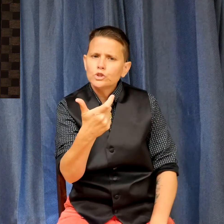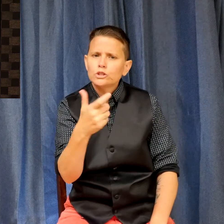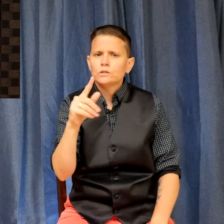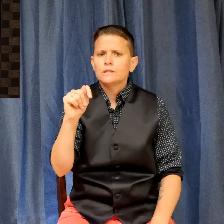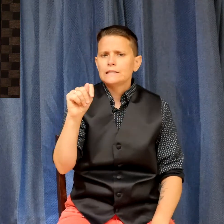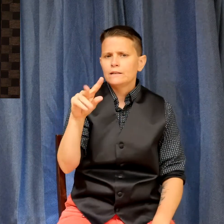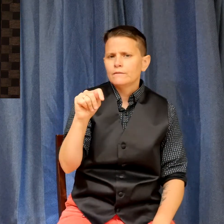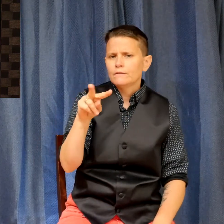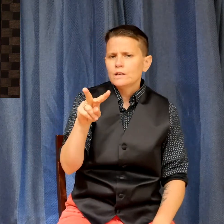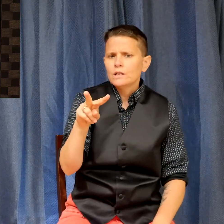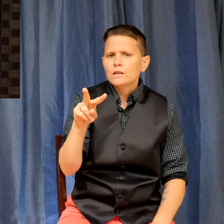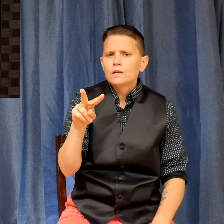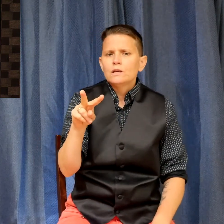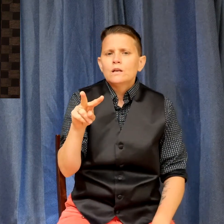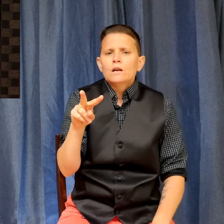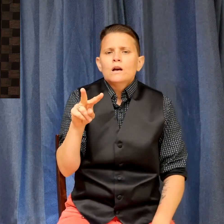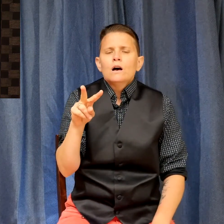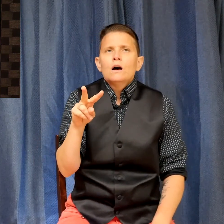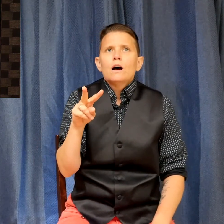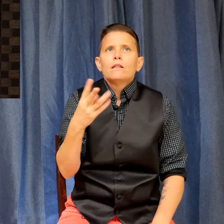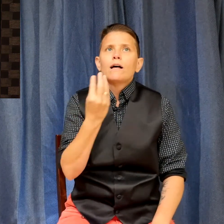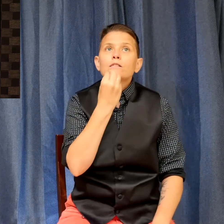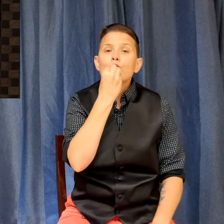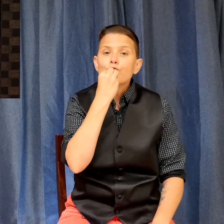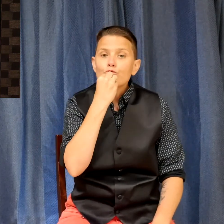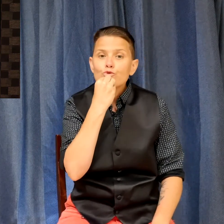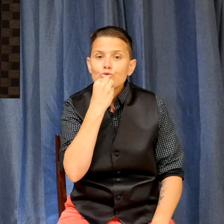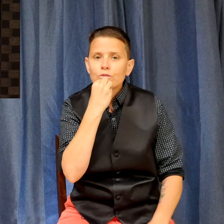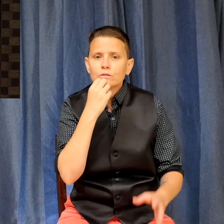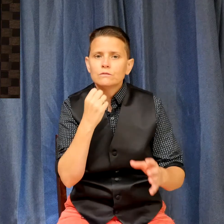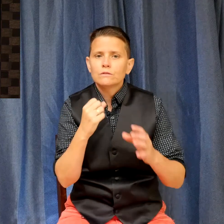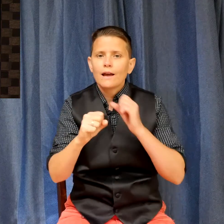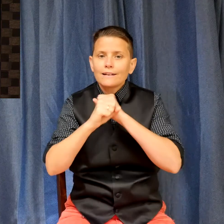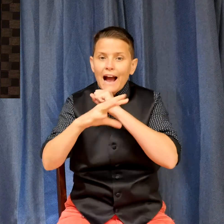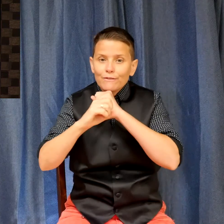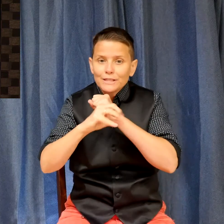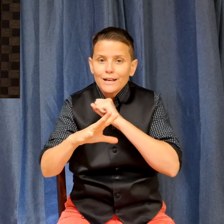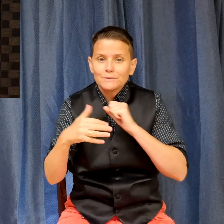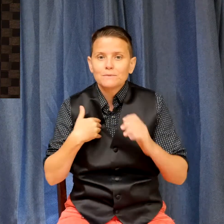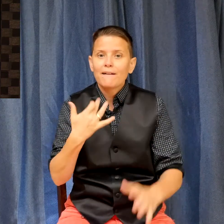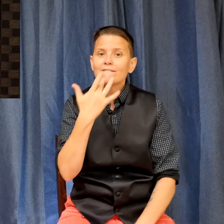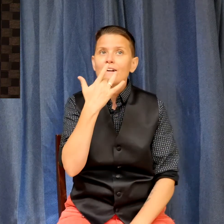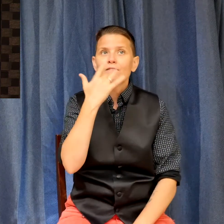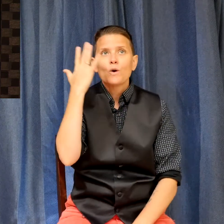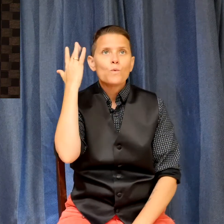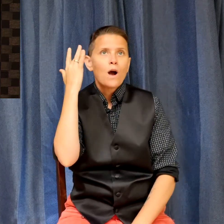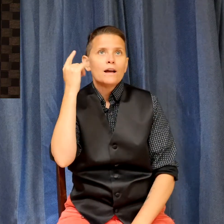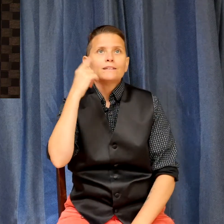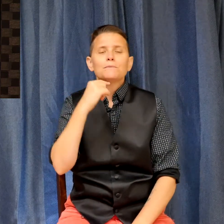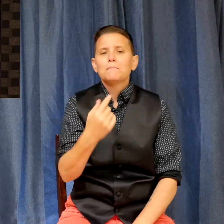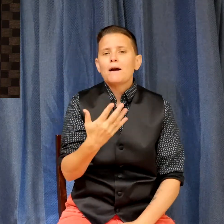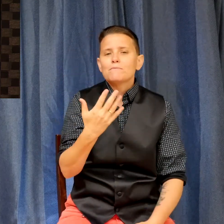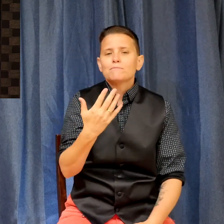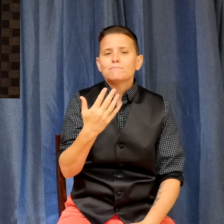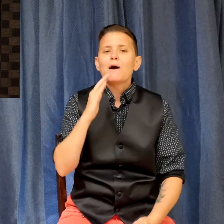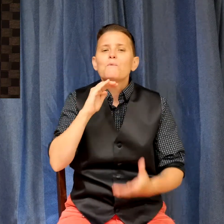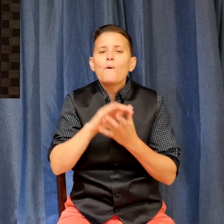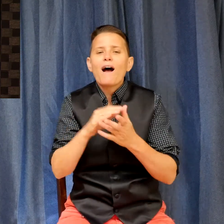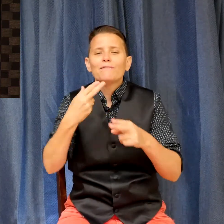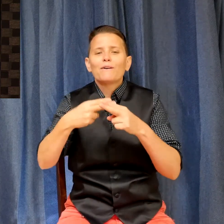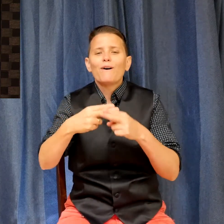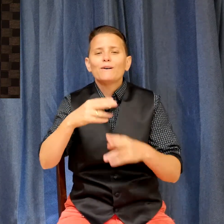television, and the food commercials were my favorite, as my wife would say, food porn.